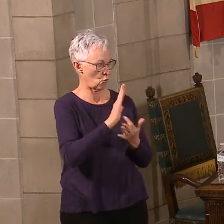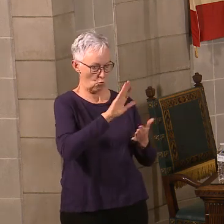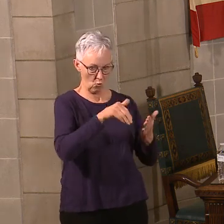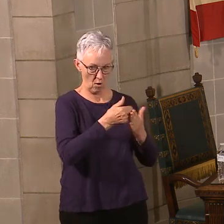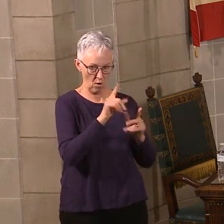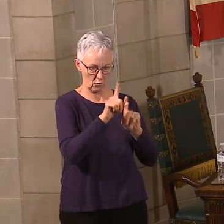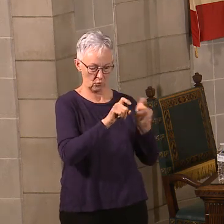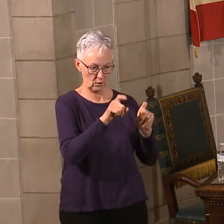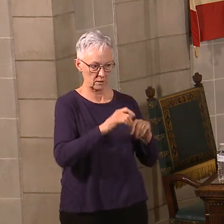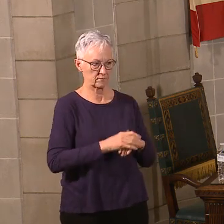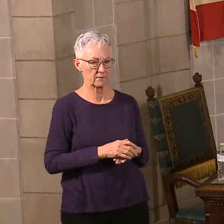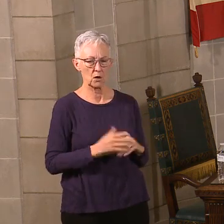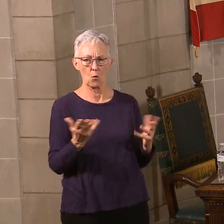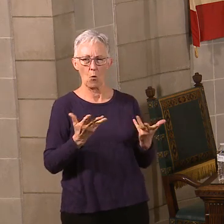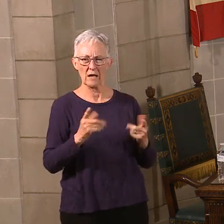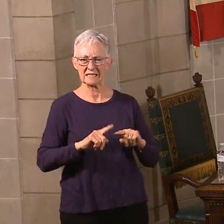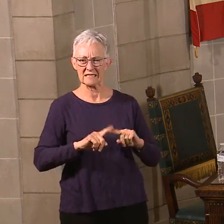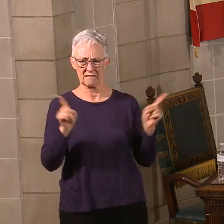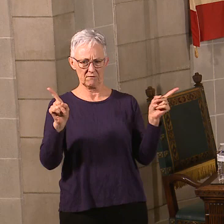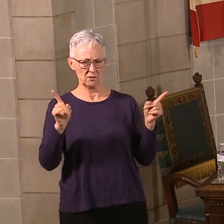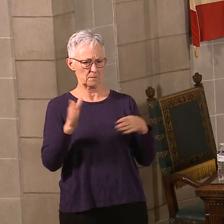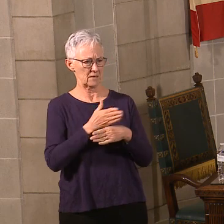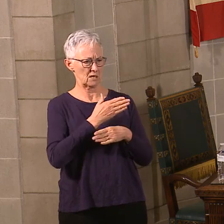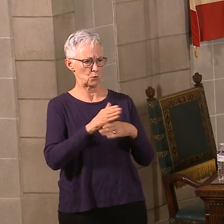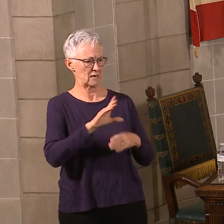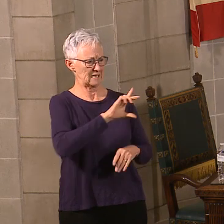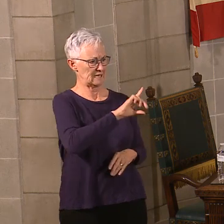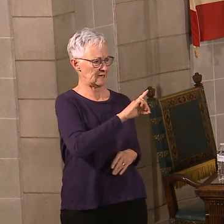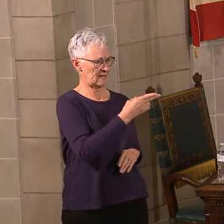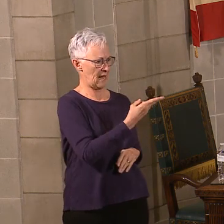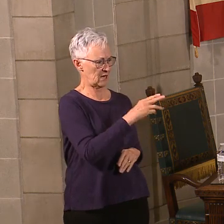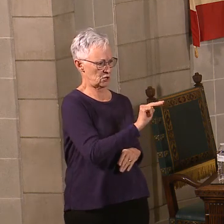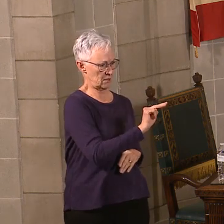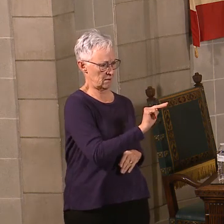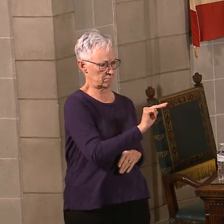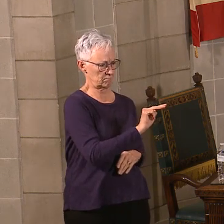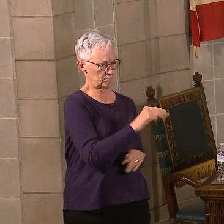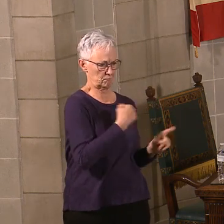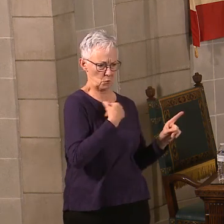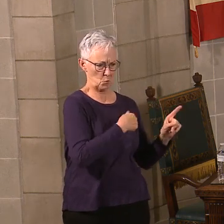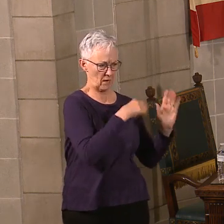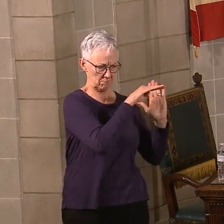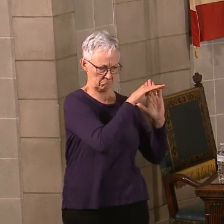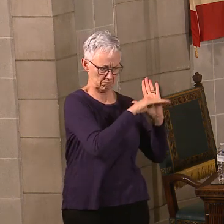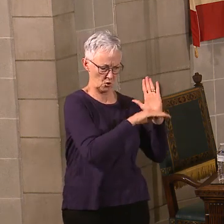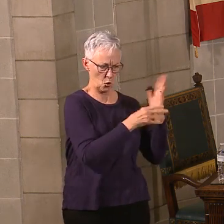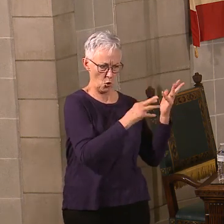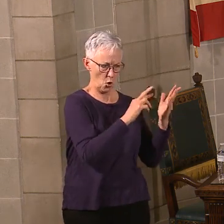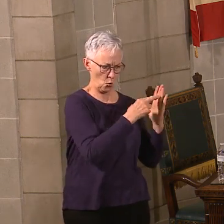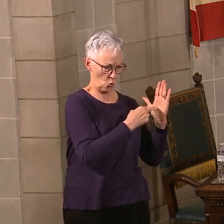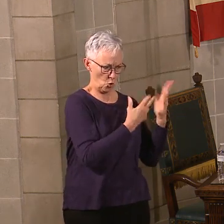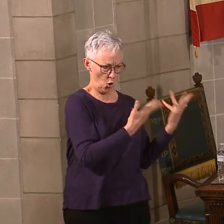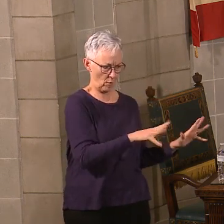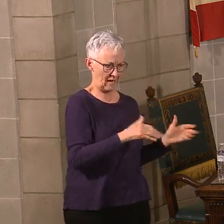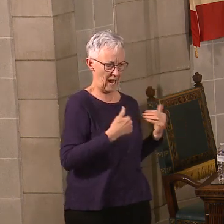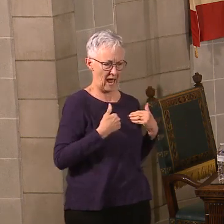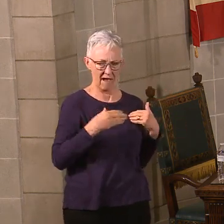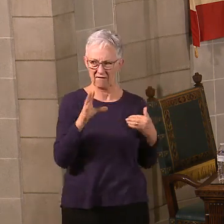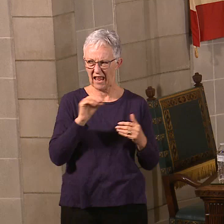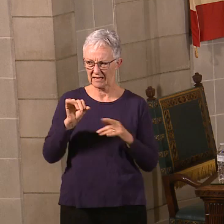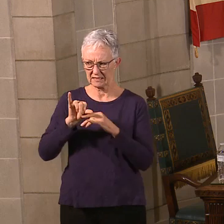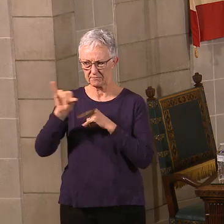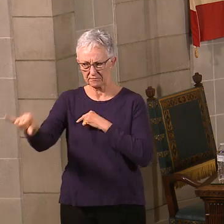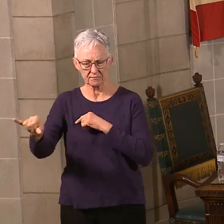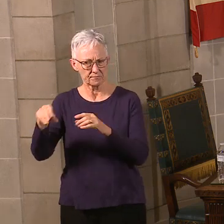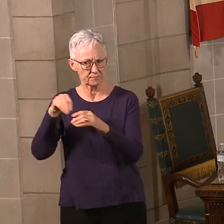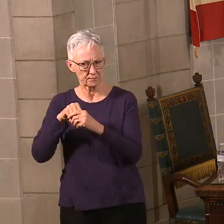are the differences between directed health measures already in place and the stay-at-home orders like ones from Minnesota, California, New York, et cetera? Well, actually,